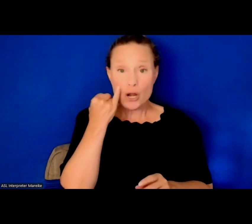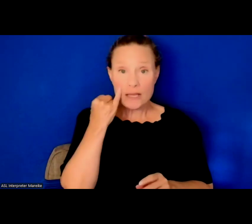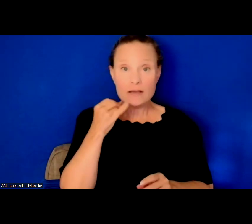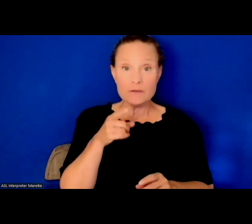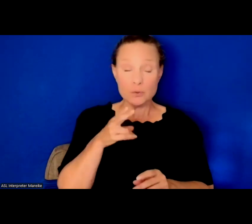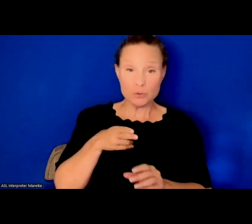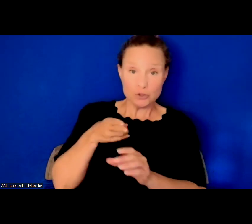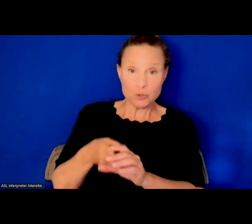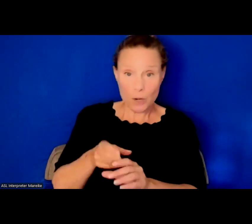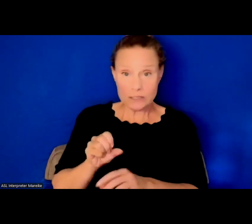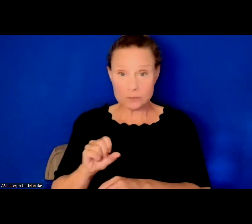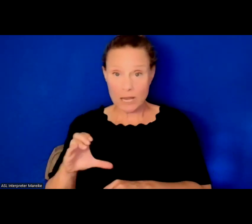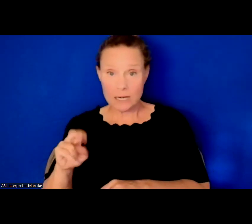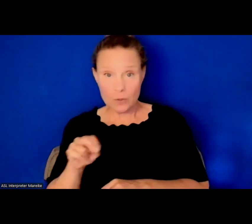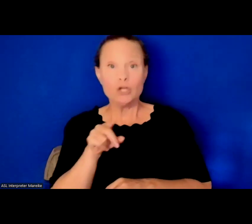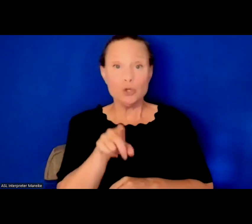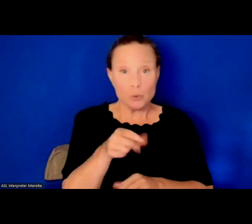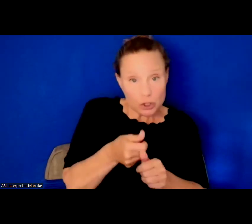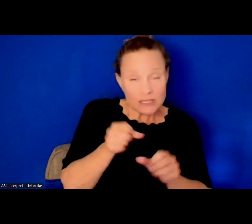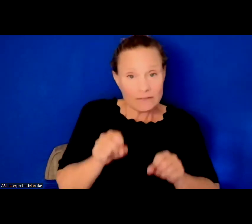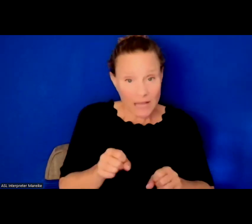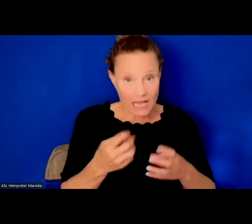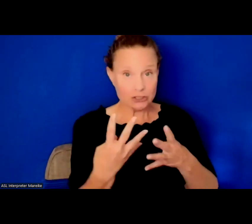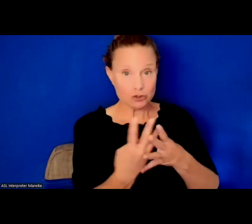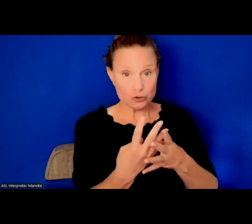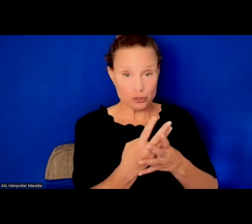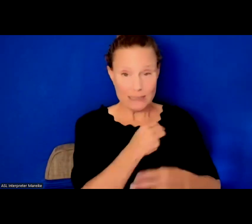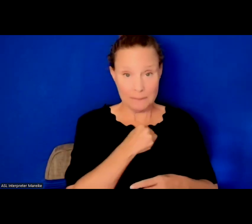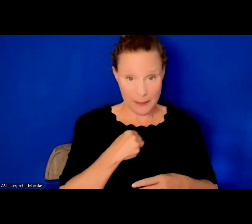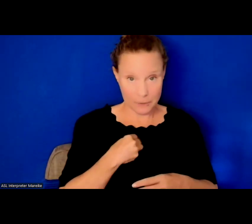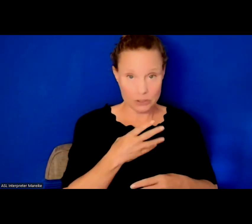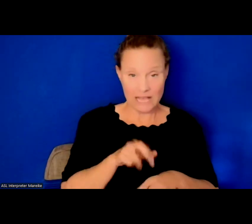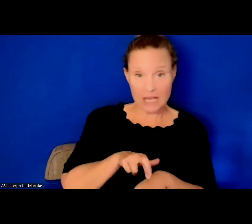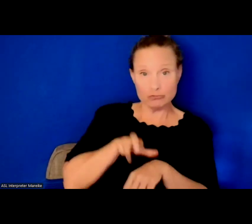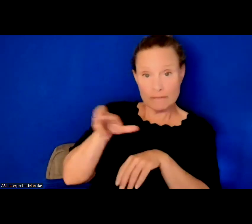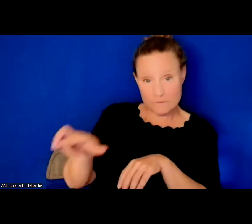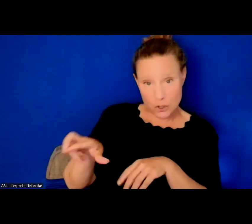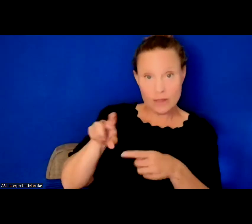screen members and refer them in directly and get paid for that.